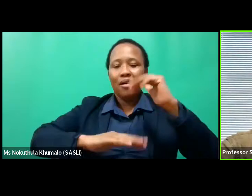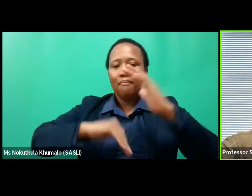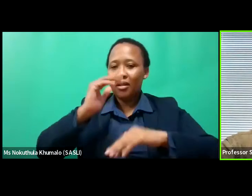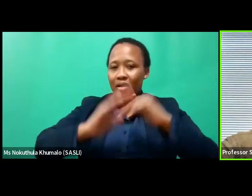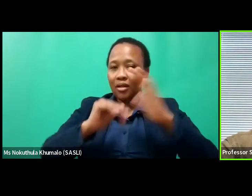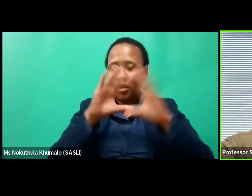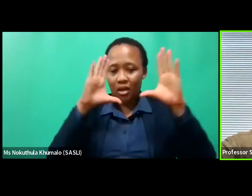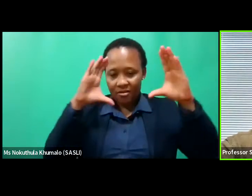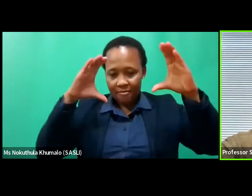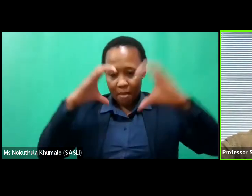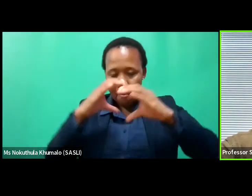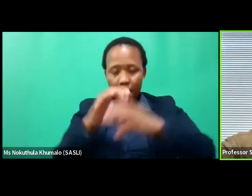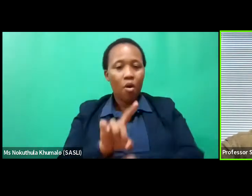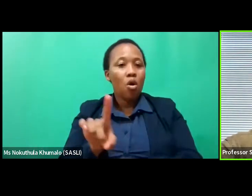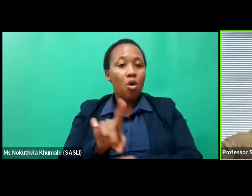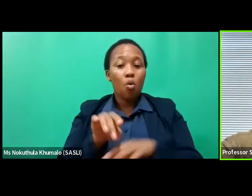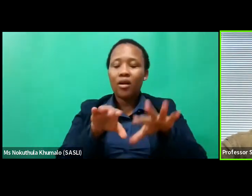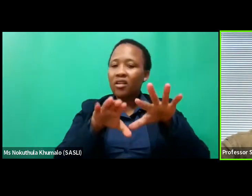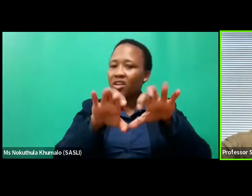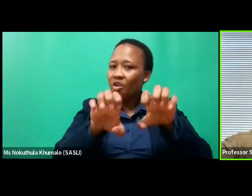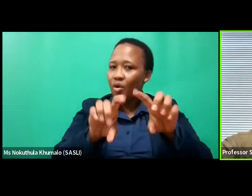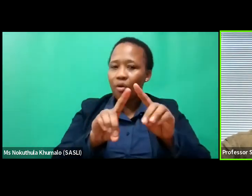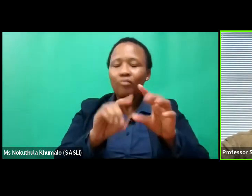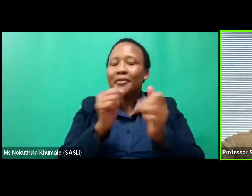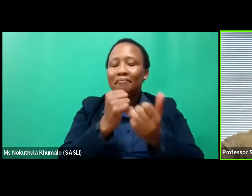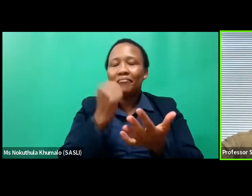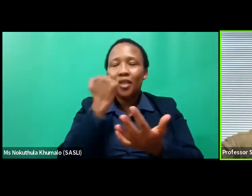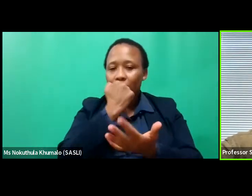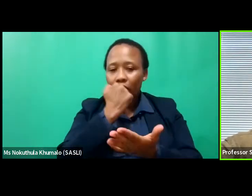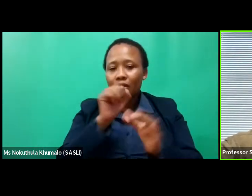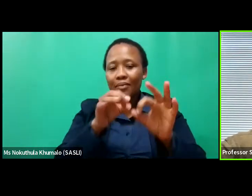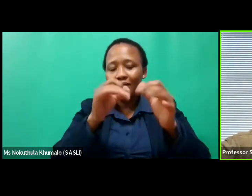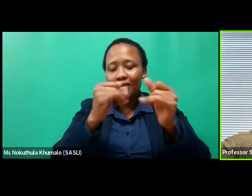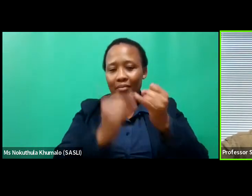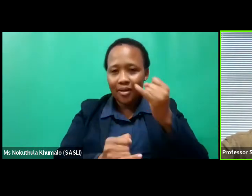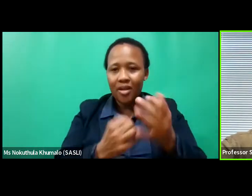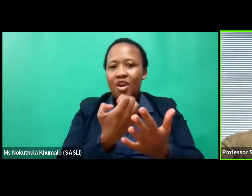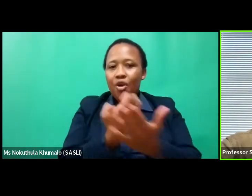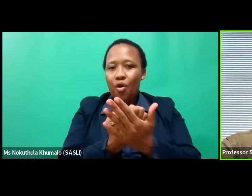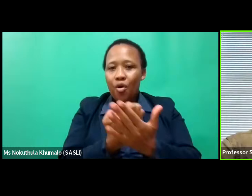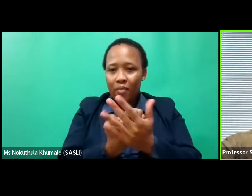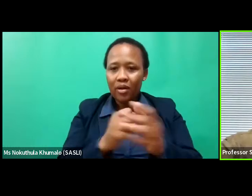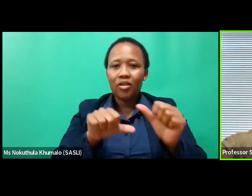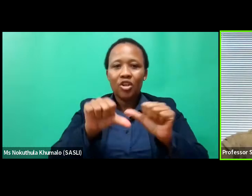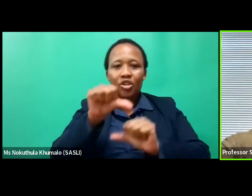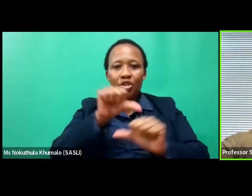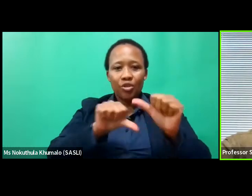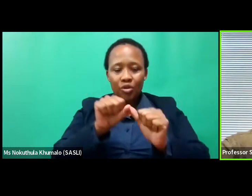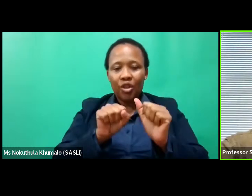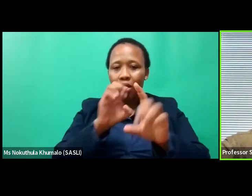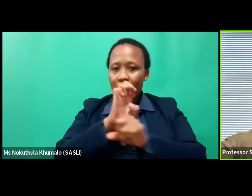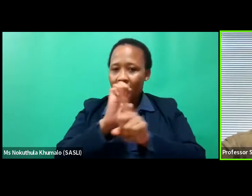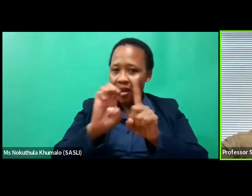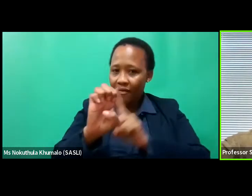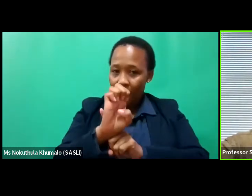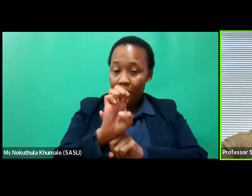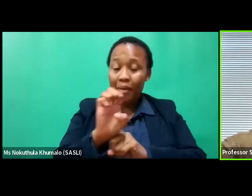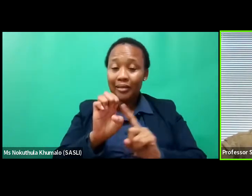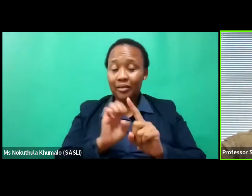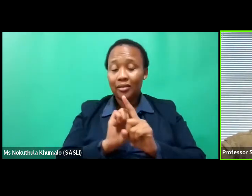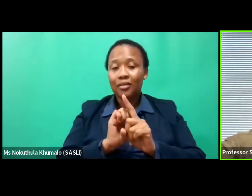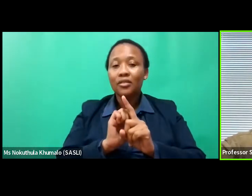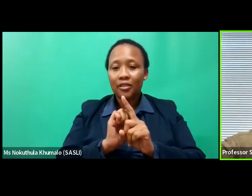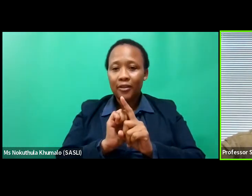economic, socio-cultural, and environmental objectives. It recognizes that a focus on